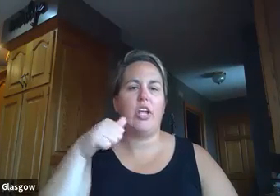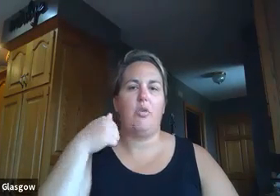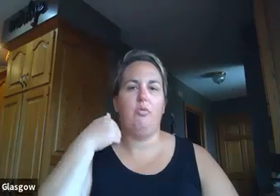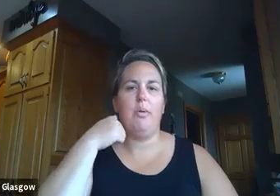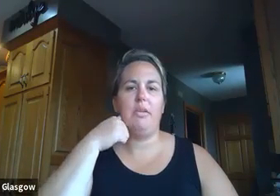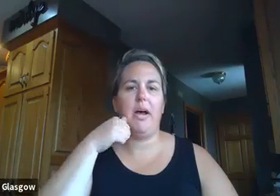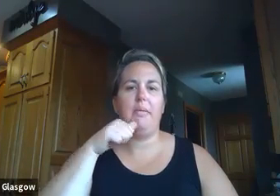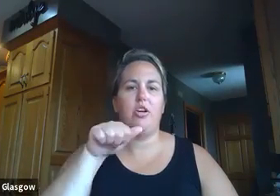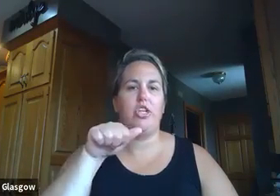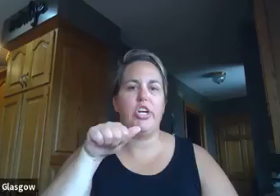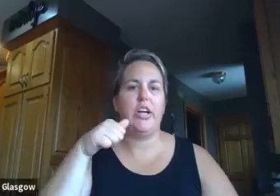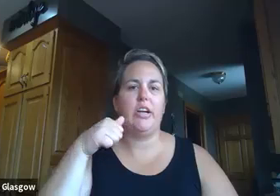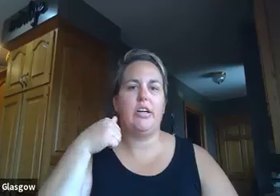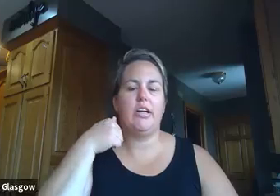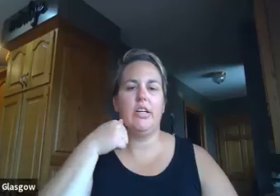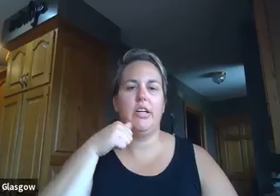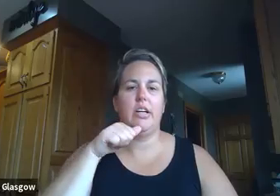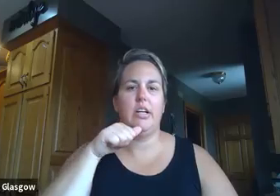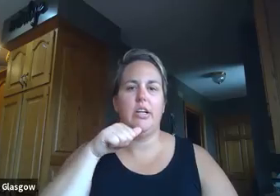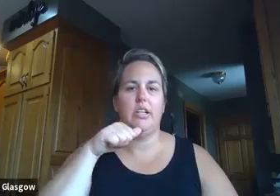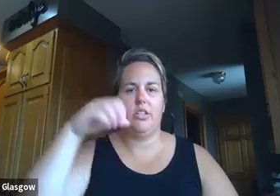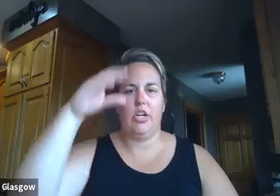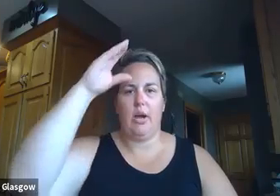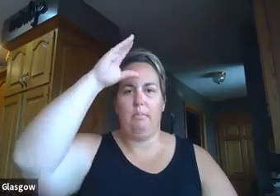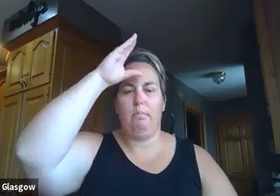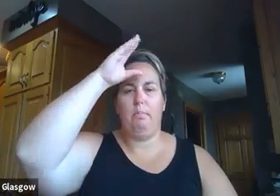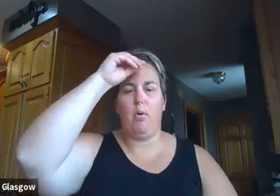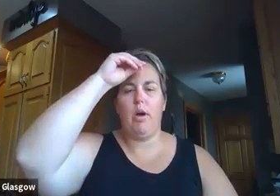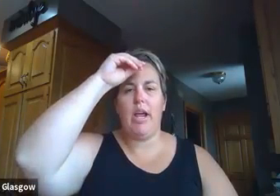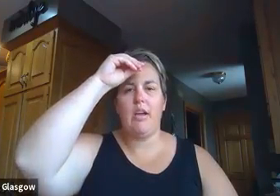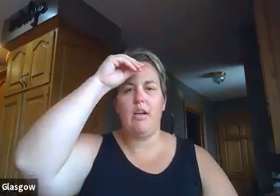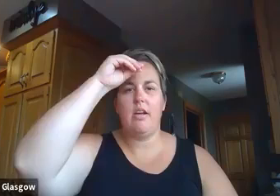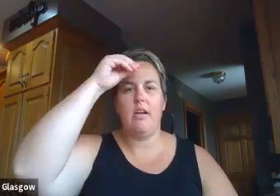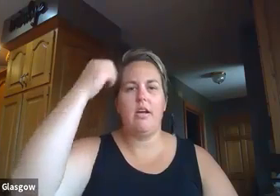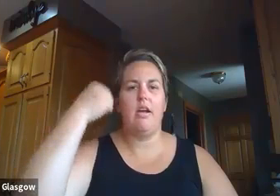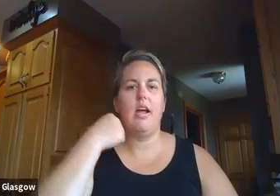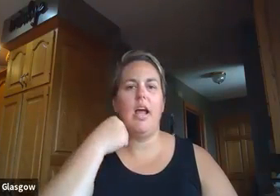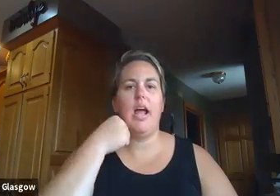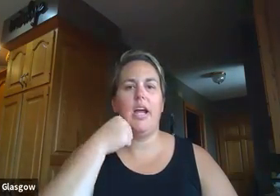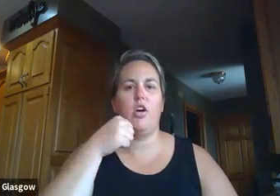of rub it at the bottom of your cheek. So you got boy and